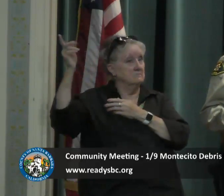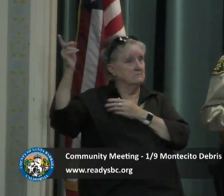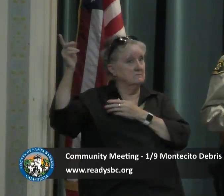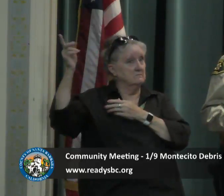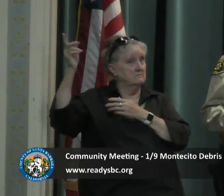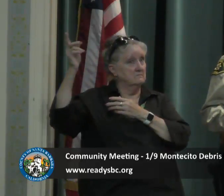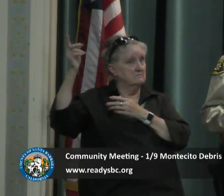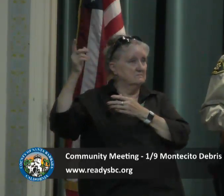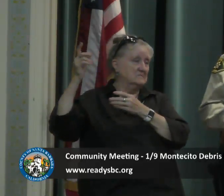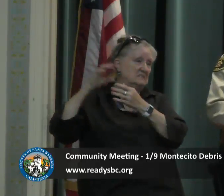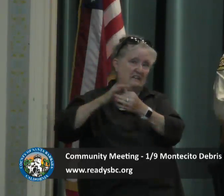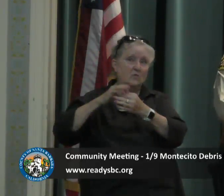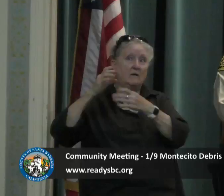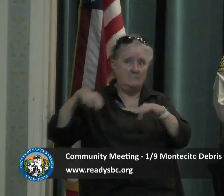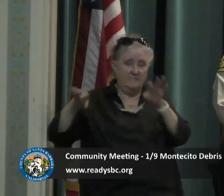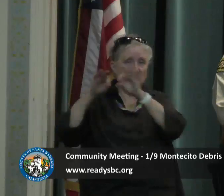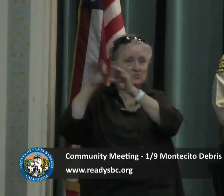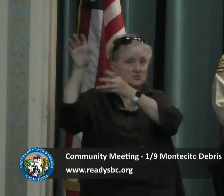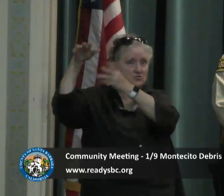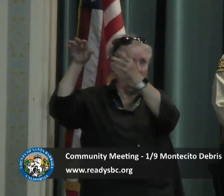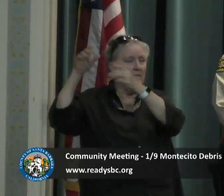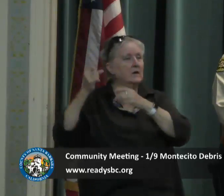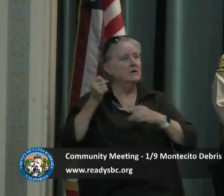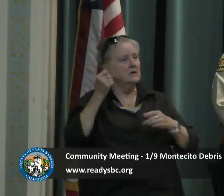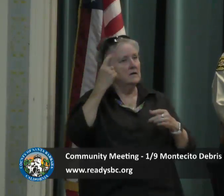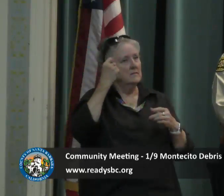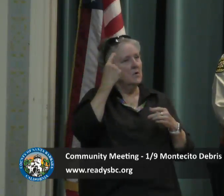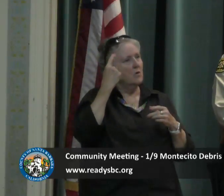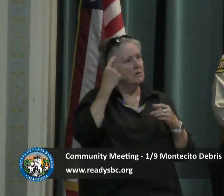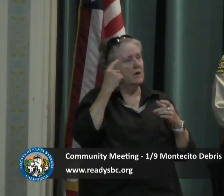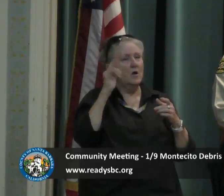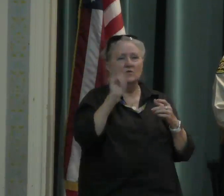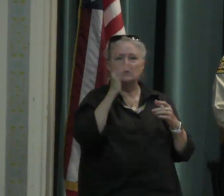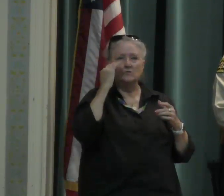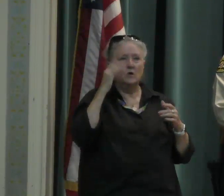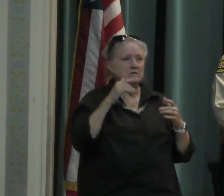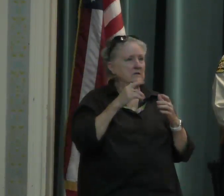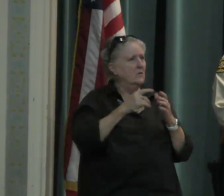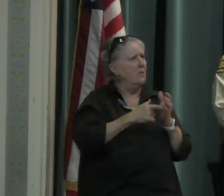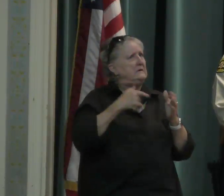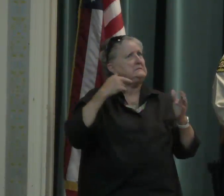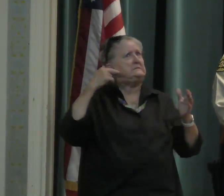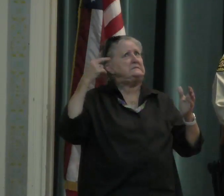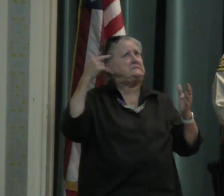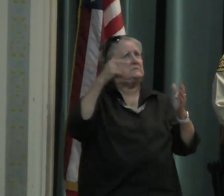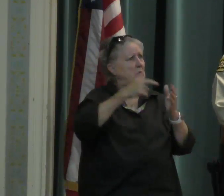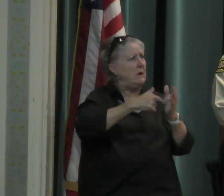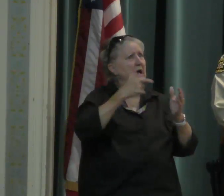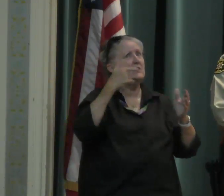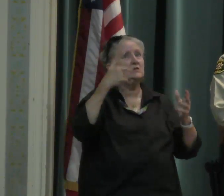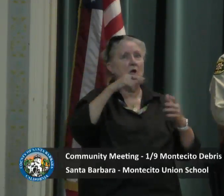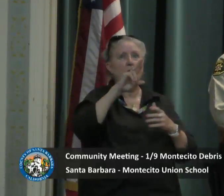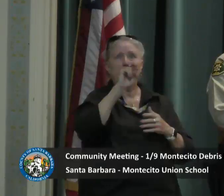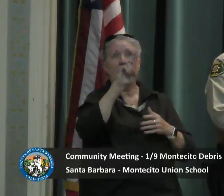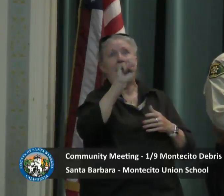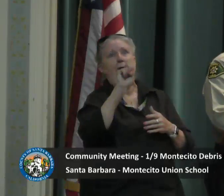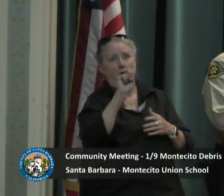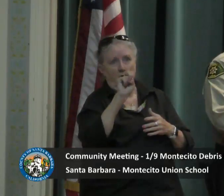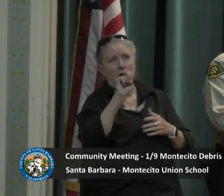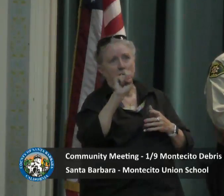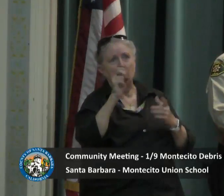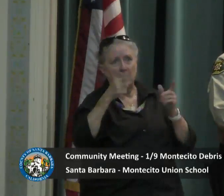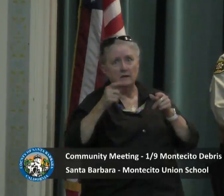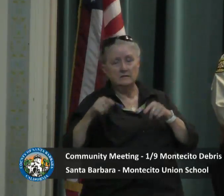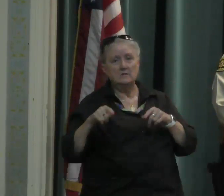way. But it's important to also know that there could be rare instances where a rogue